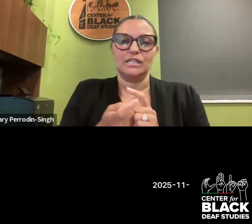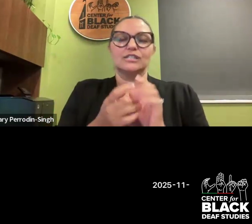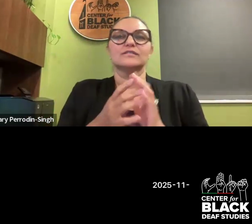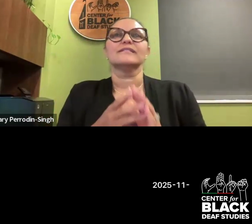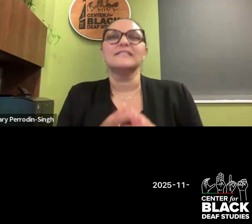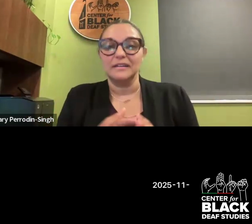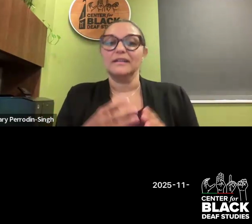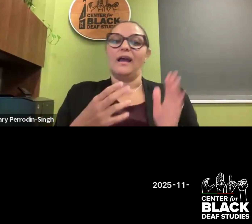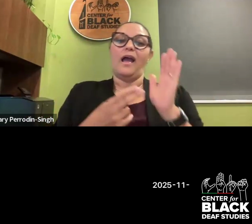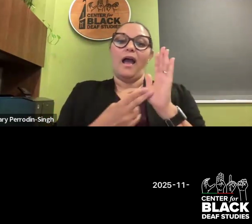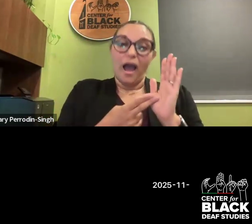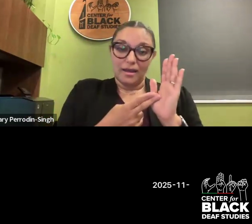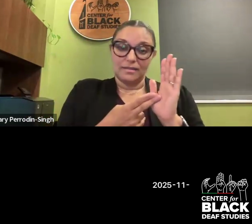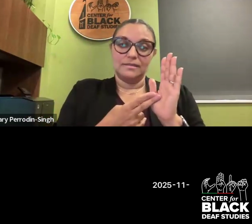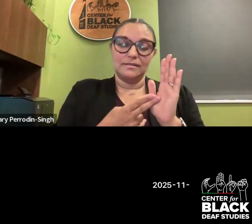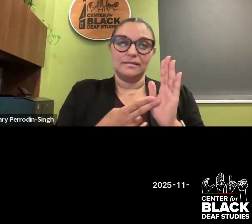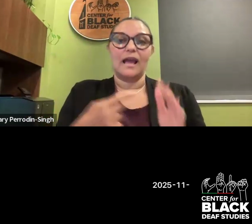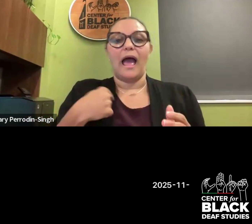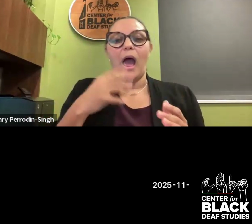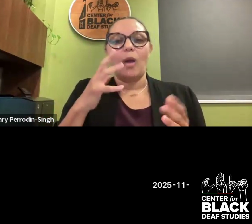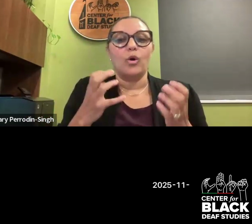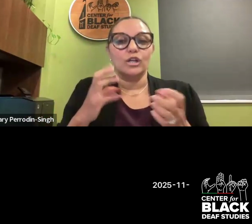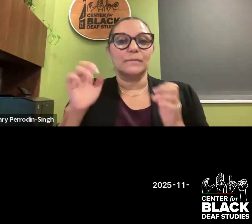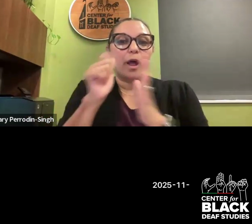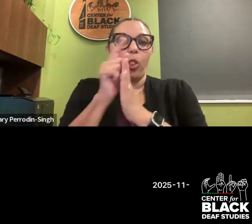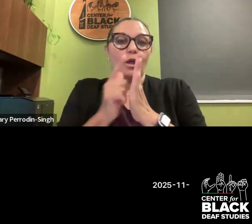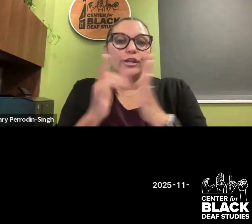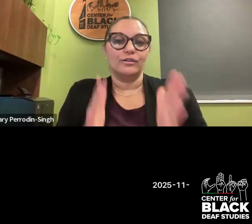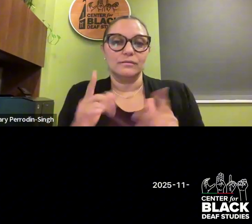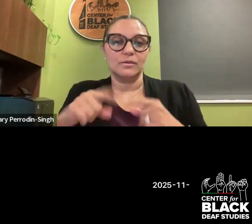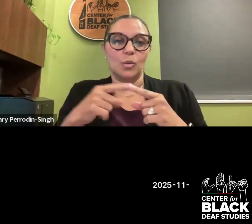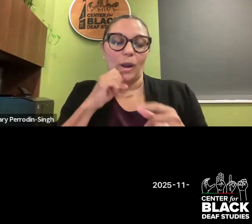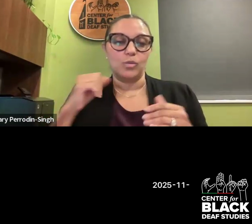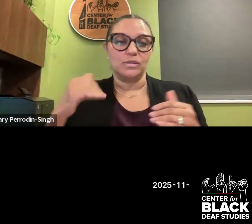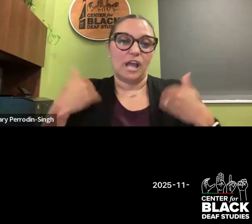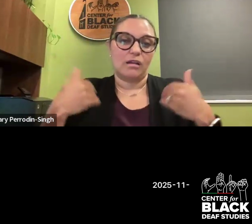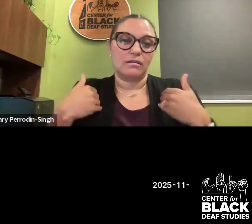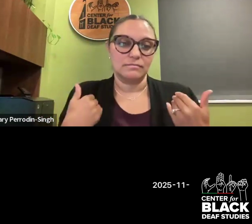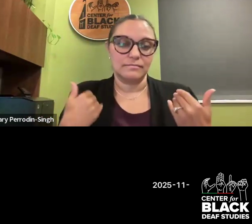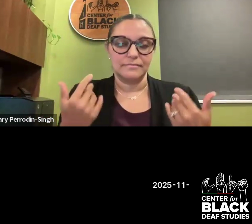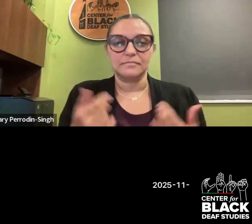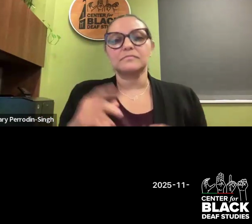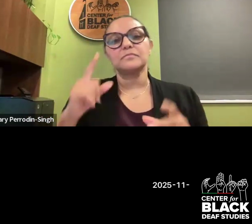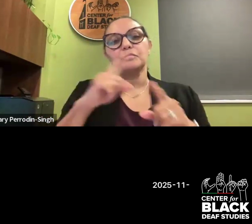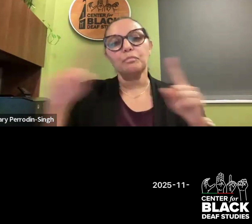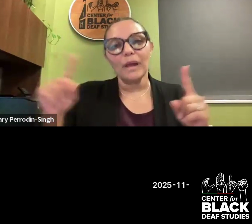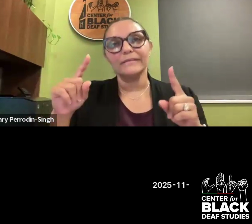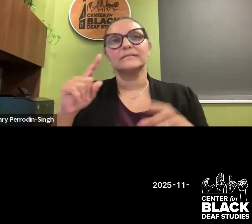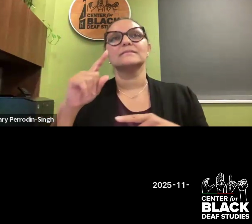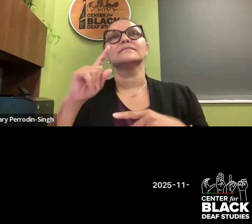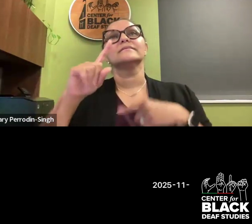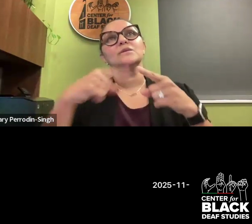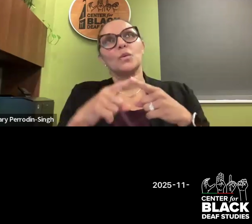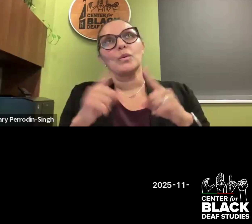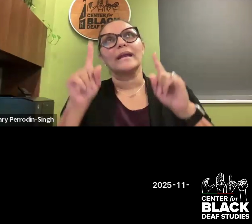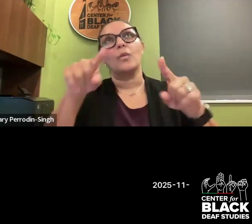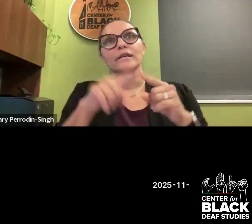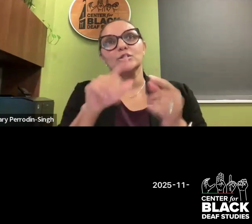changed, when or why did it change? If I can be honest with you, I wanted to be a lawyer. That was my dream when I was